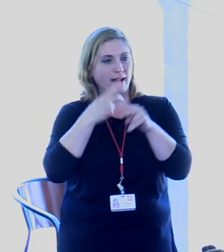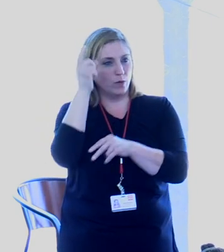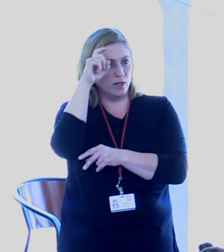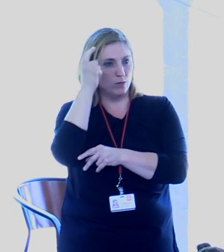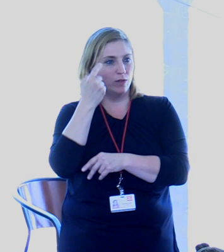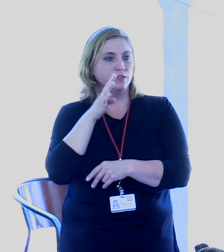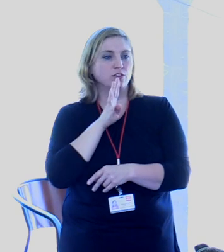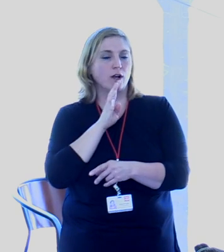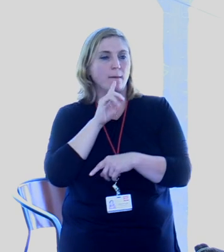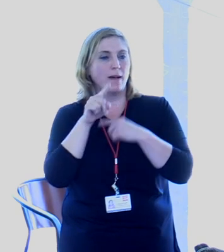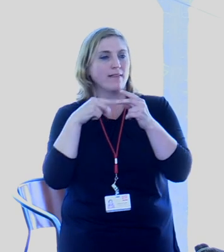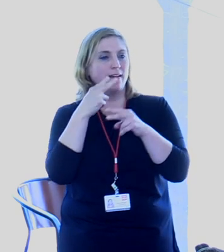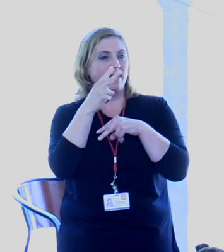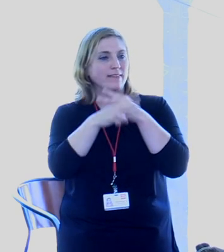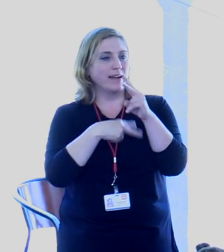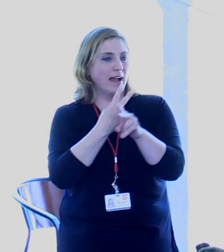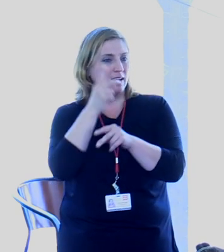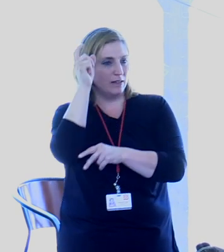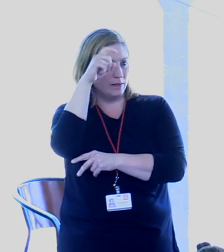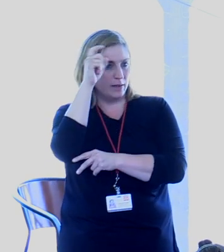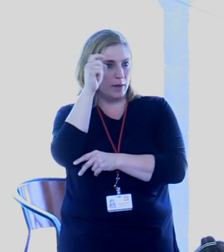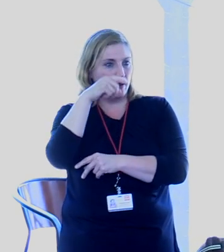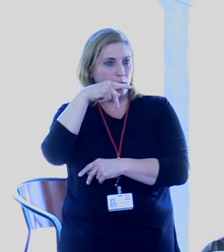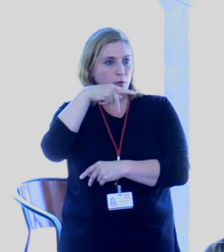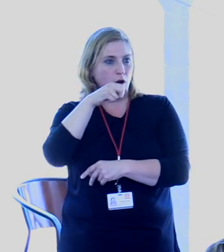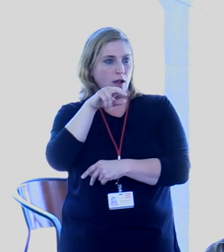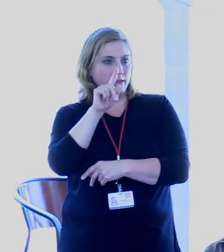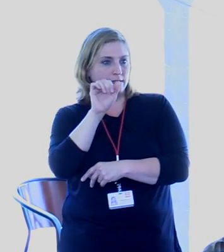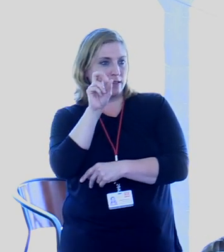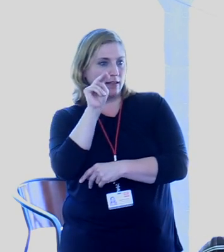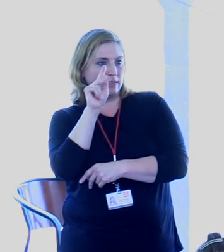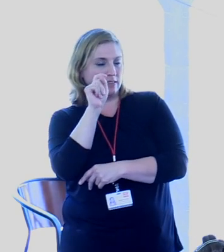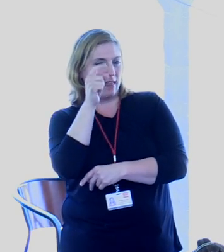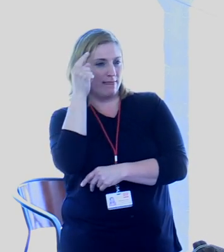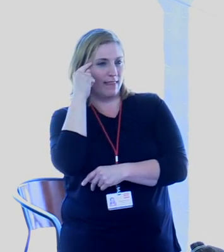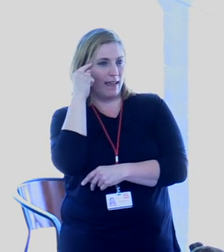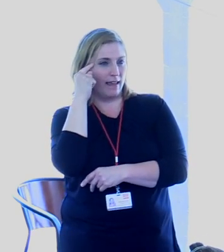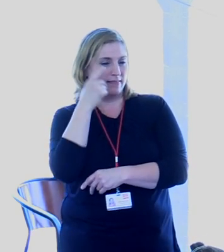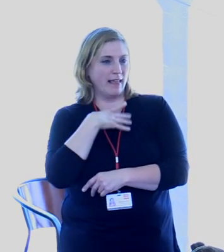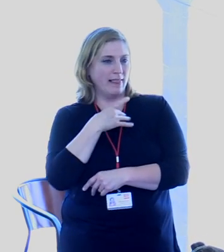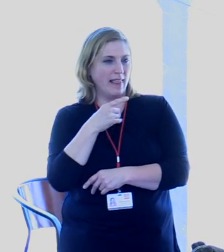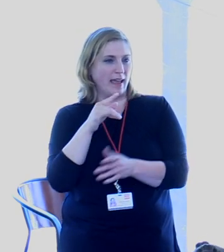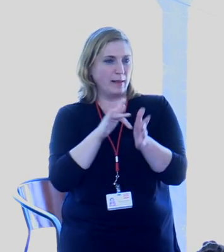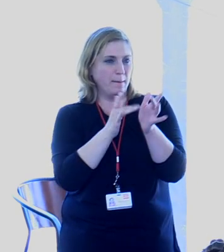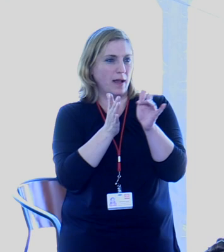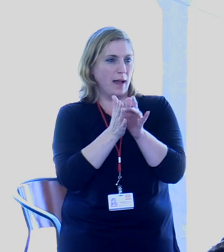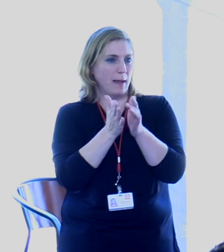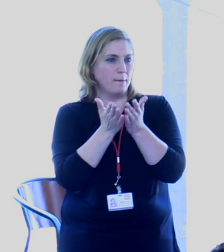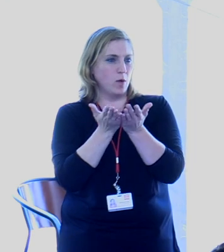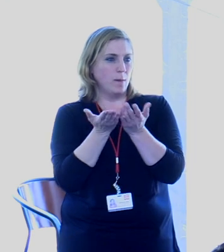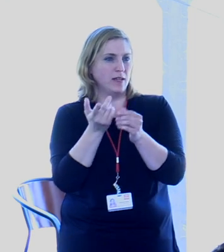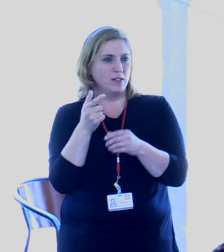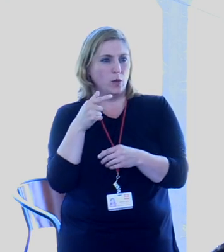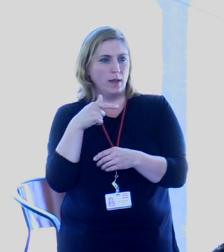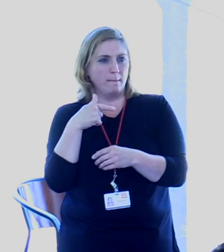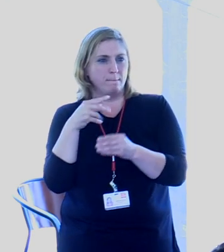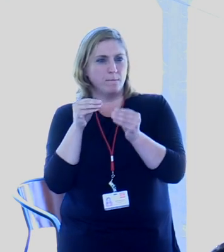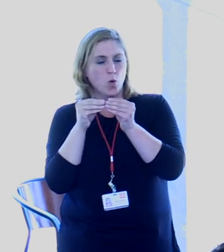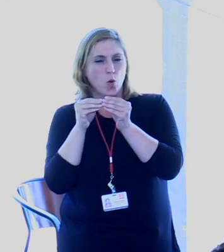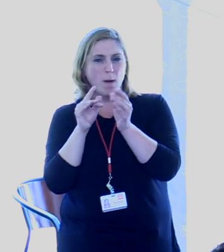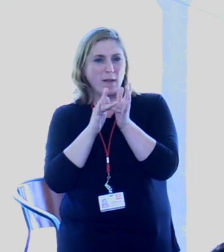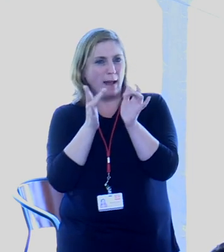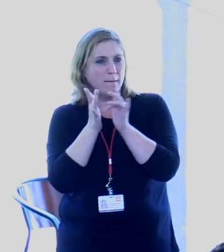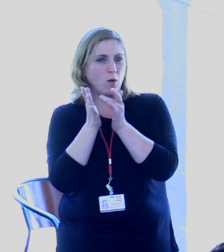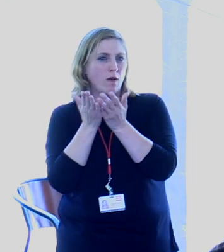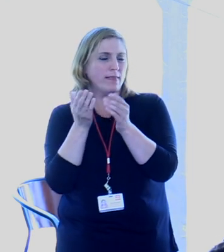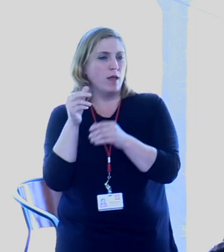talking about types of wisdom, because the Protestants think they like the Bible, but the Catholics have even more Bible than the Protestants, and we have